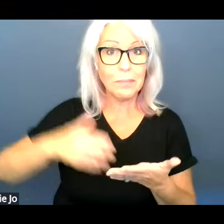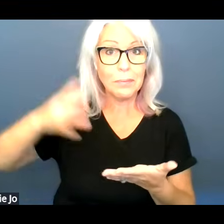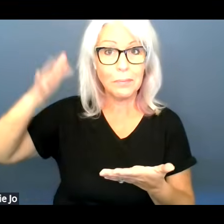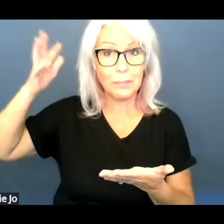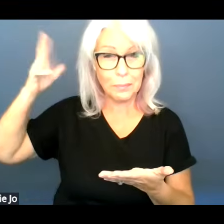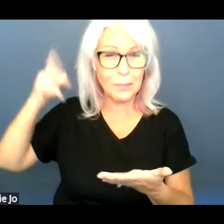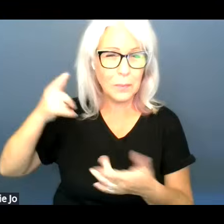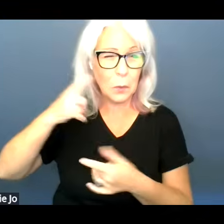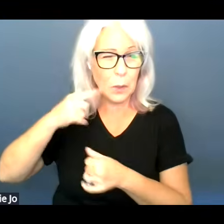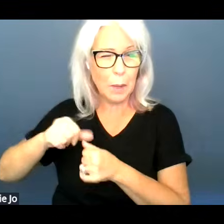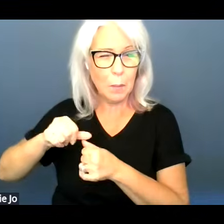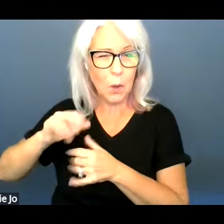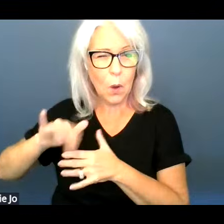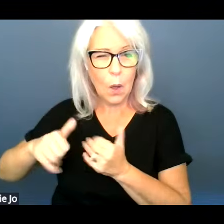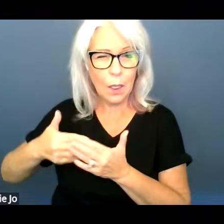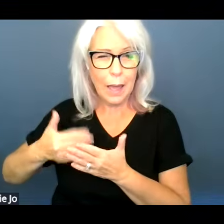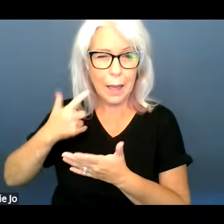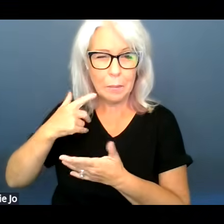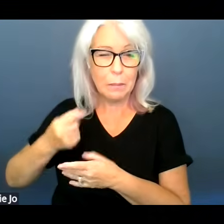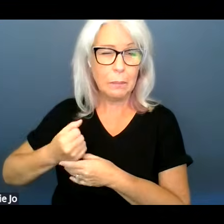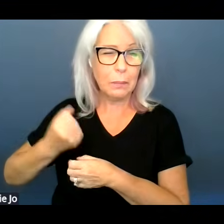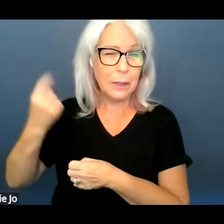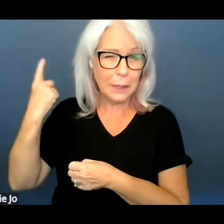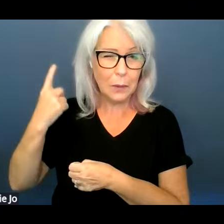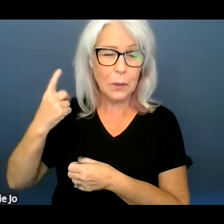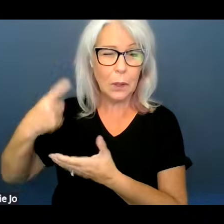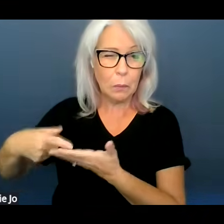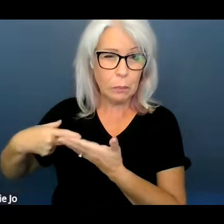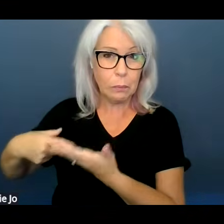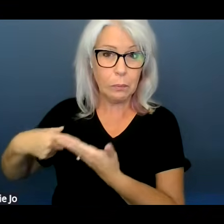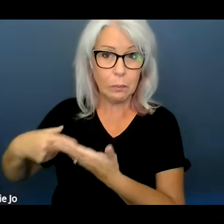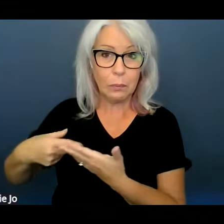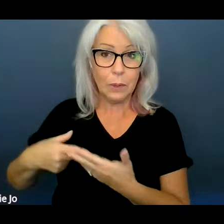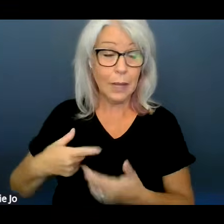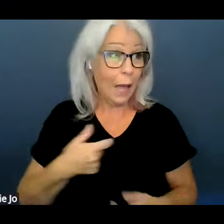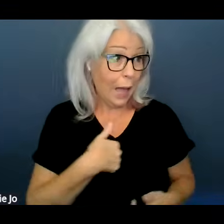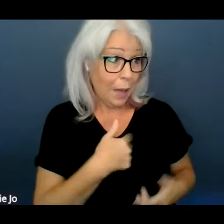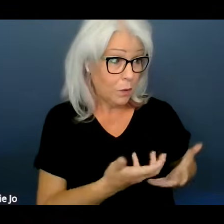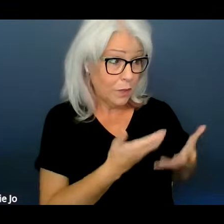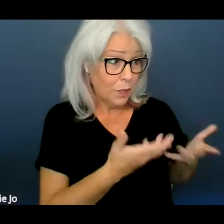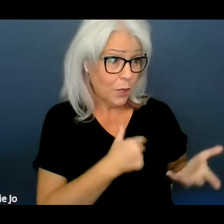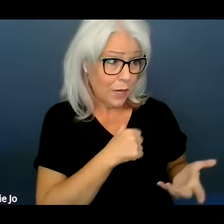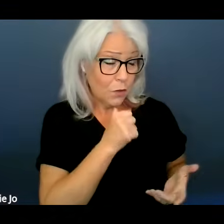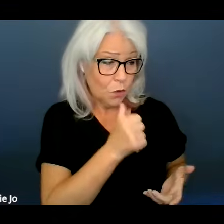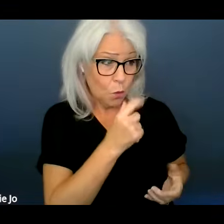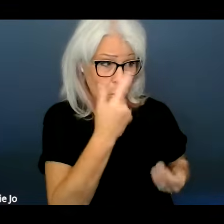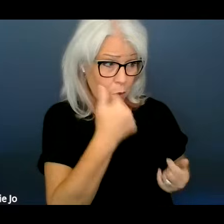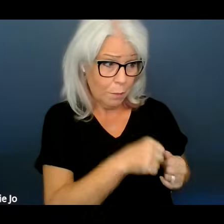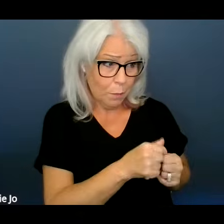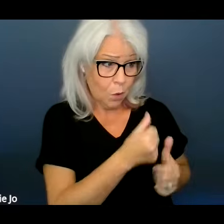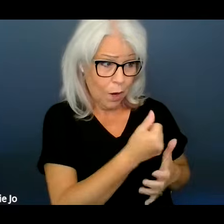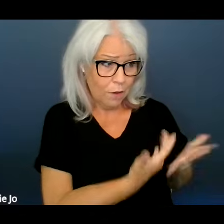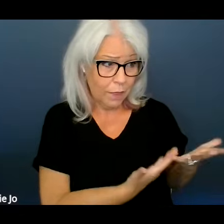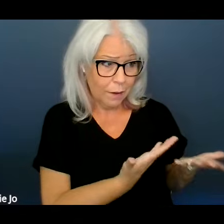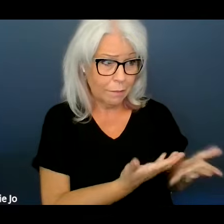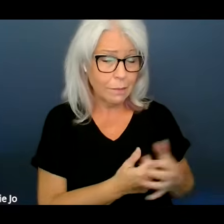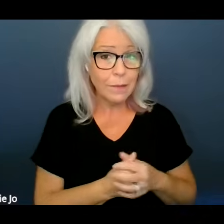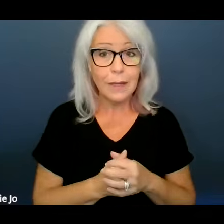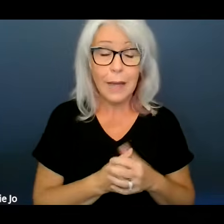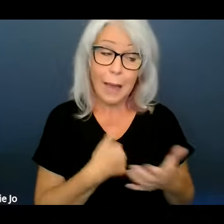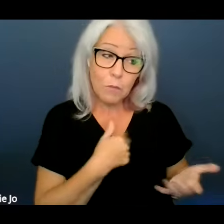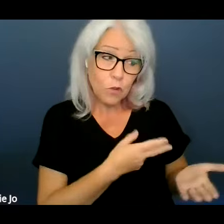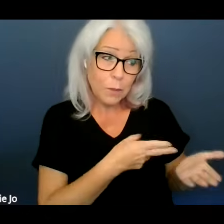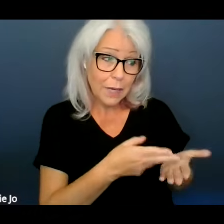yeah, was, I was here. right, of course. I was here and I don't remember. Yeah. So, And so, just being